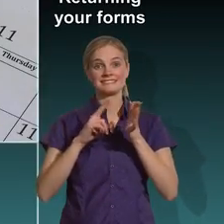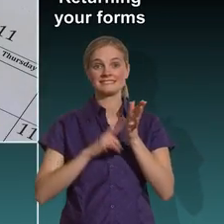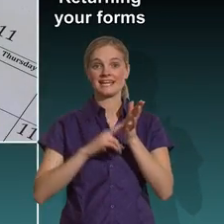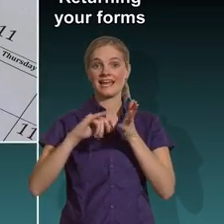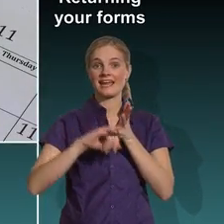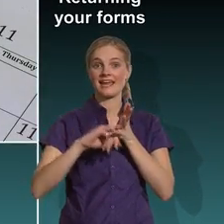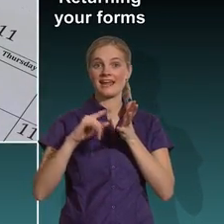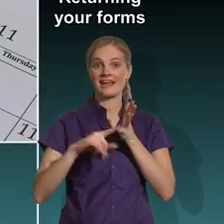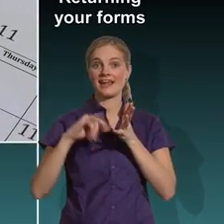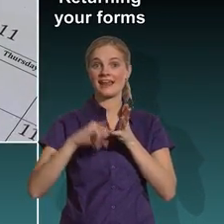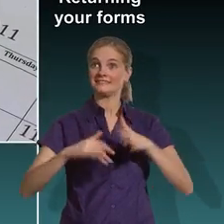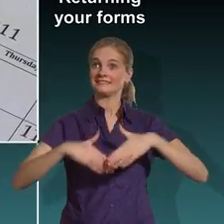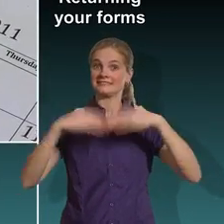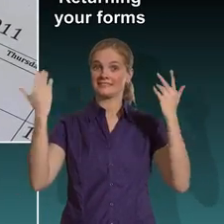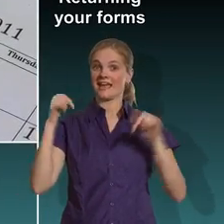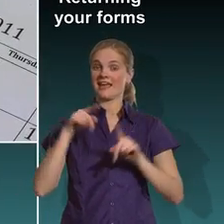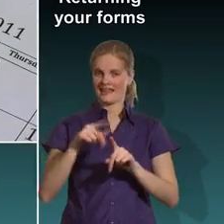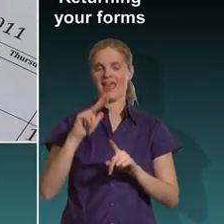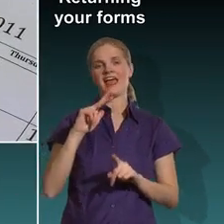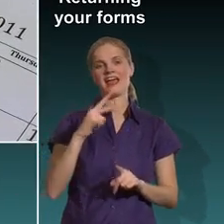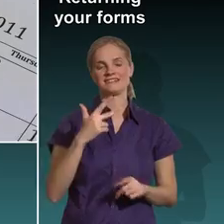Census Day is the 8th of March.